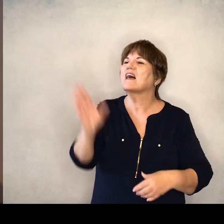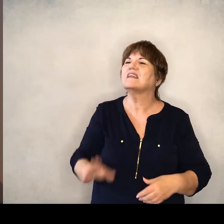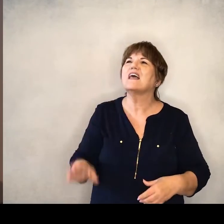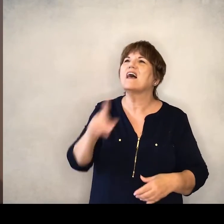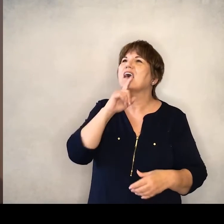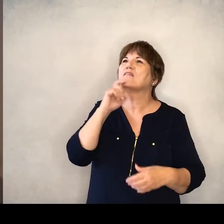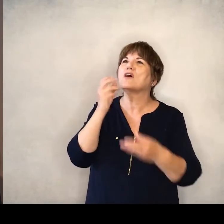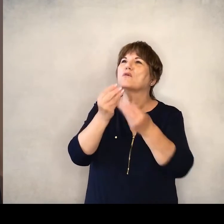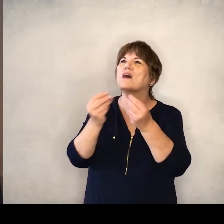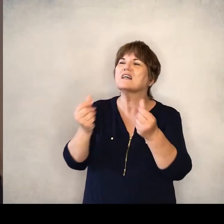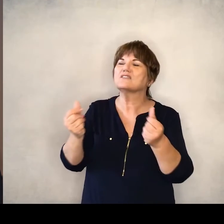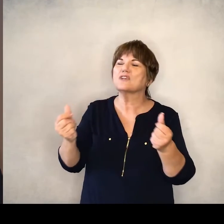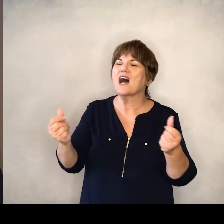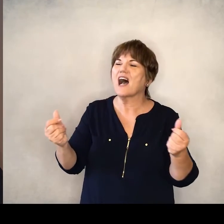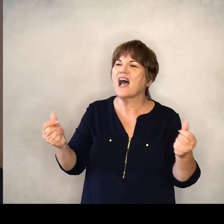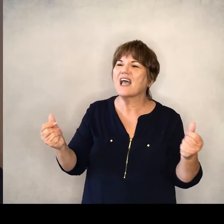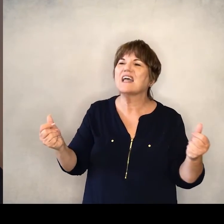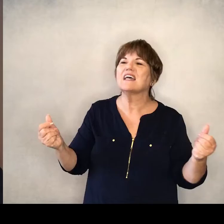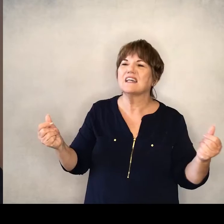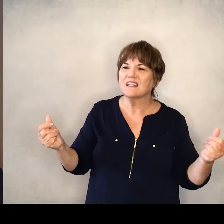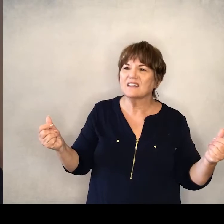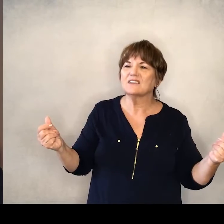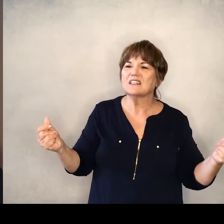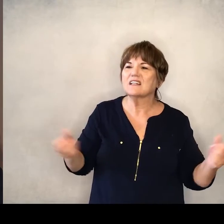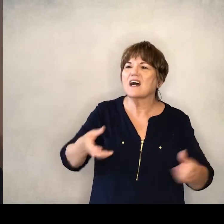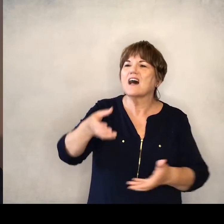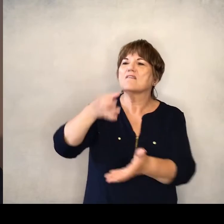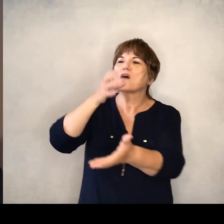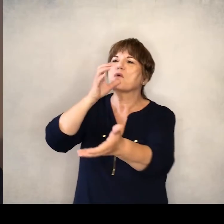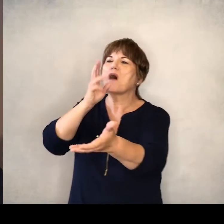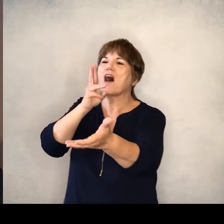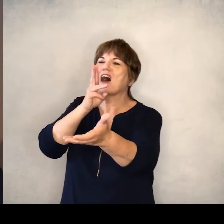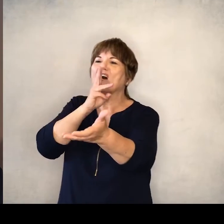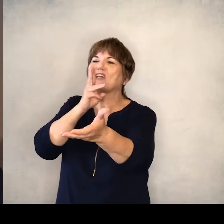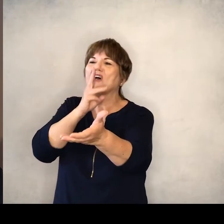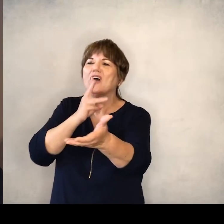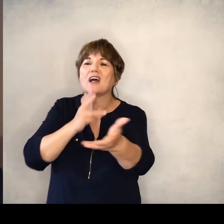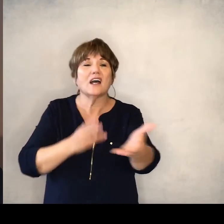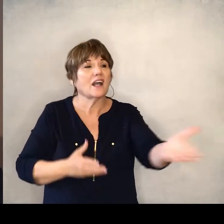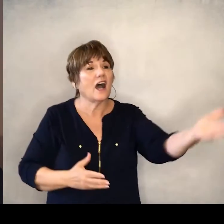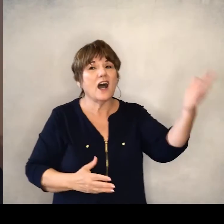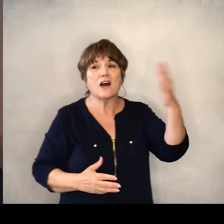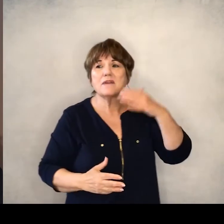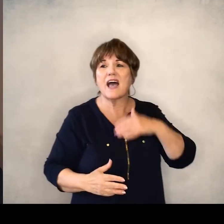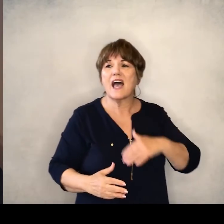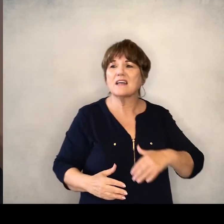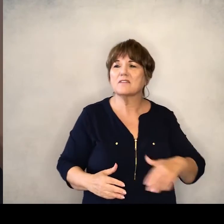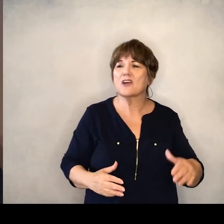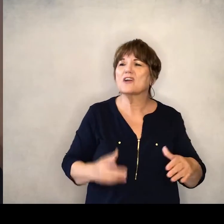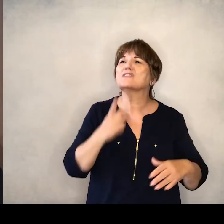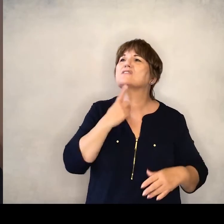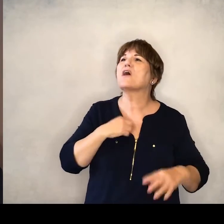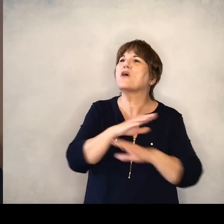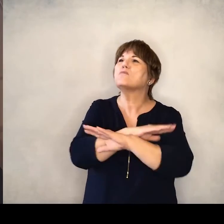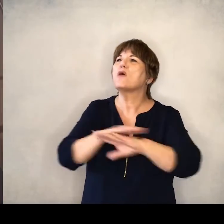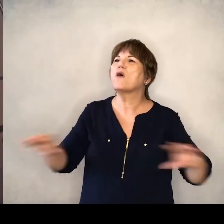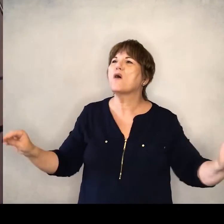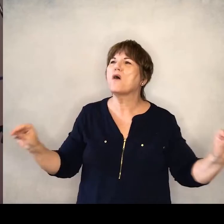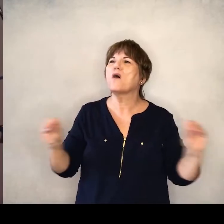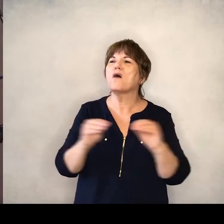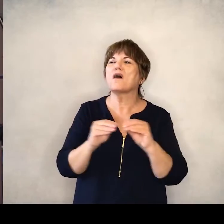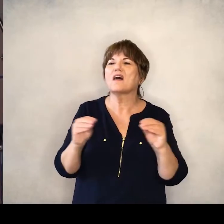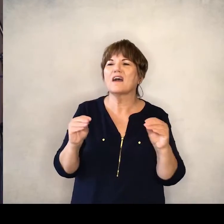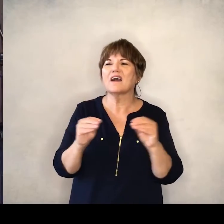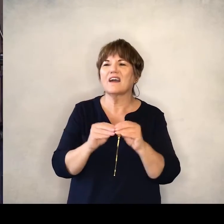never runs dry. Drink of the water, come and thirst no more.